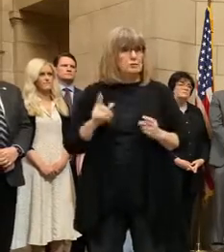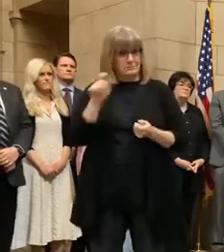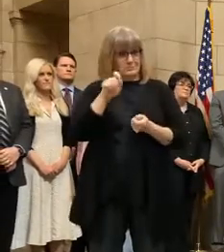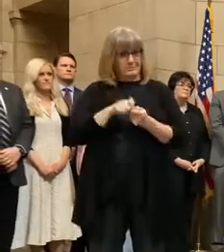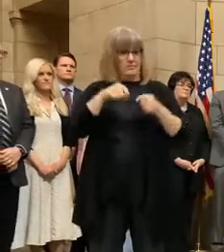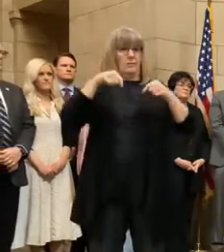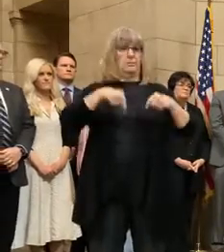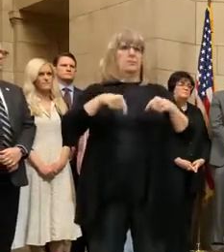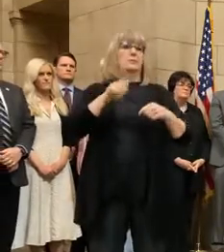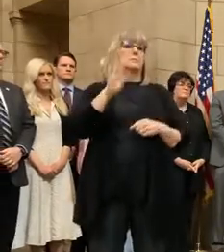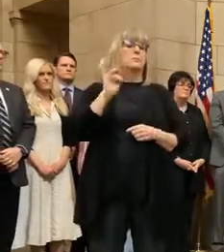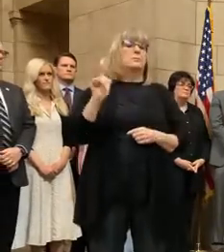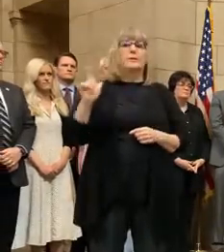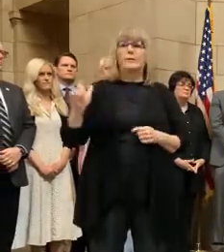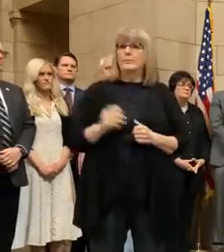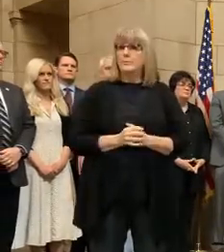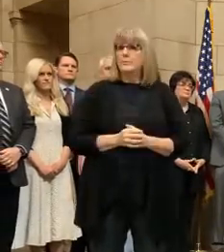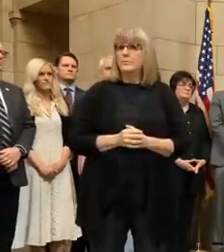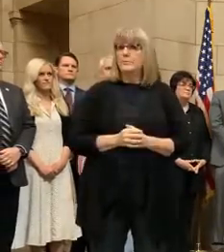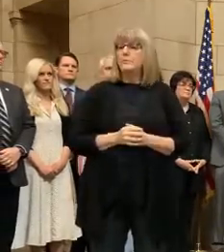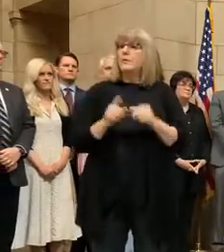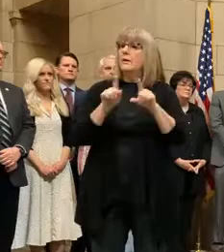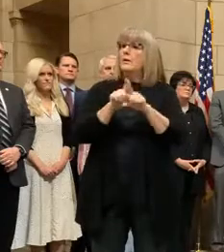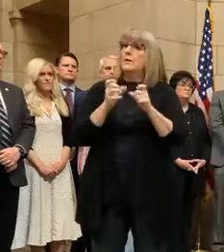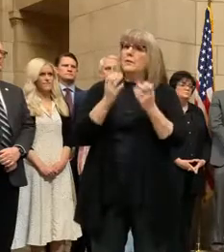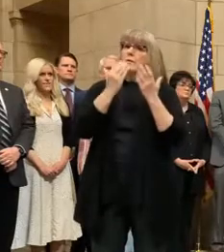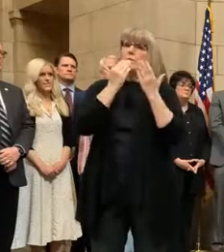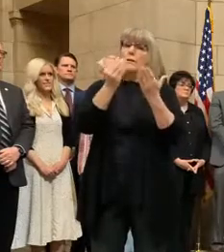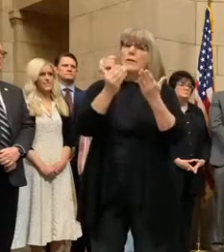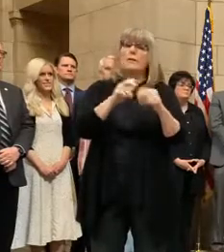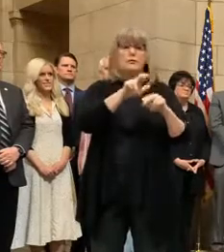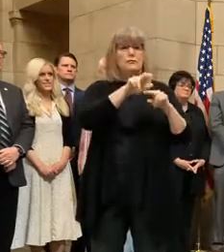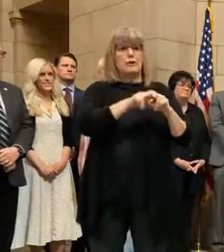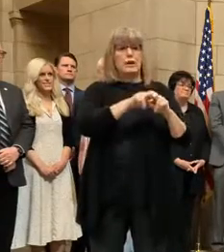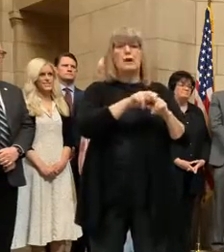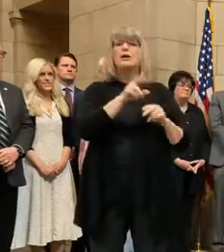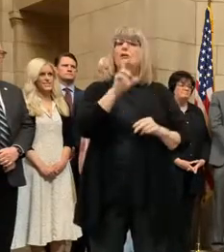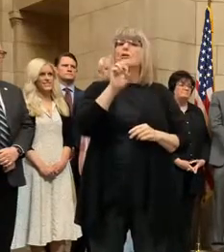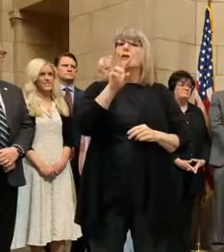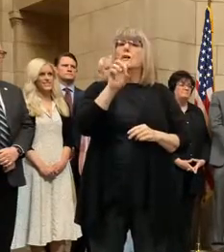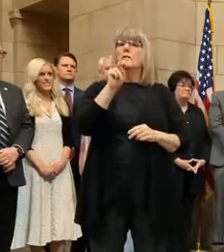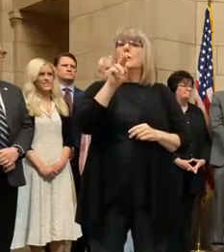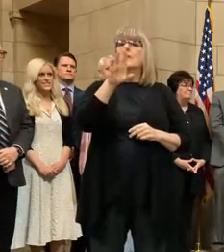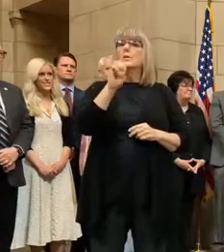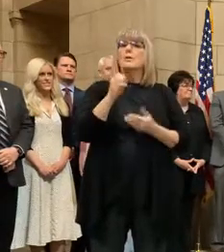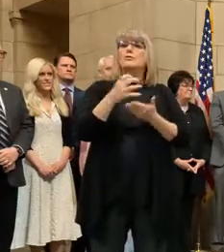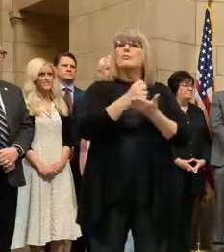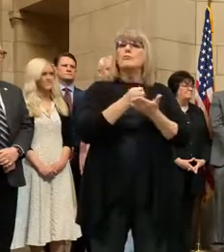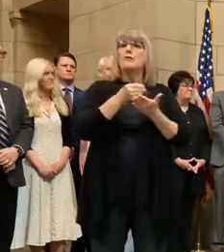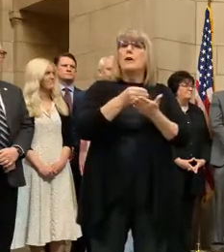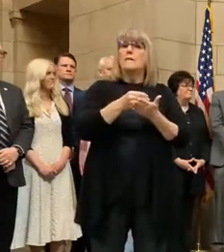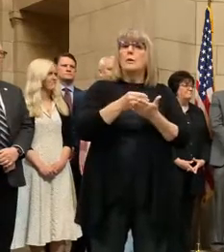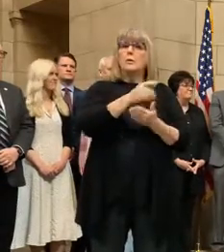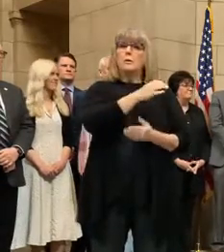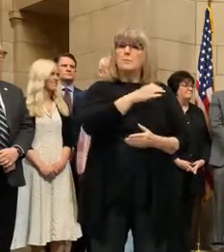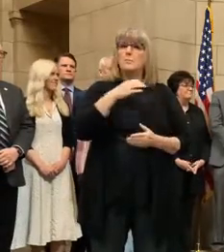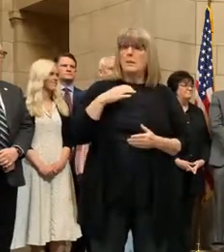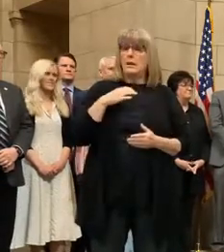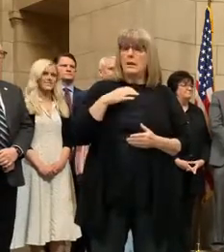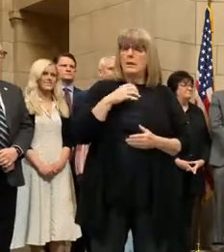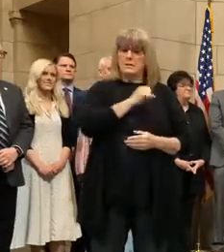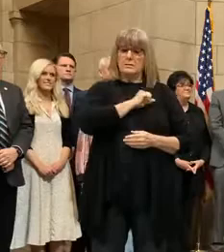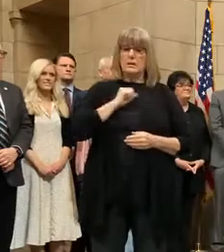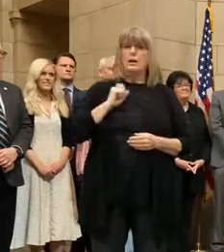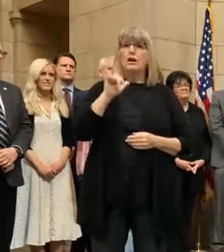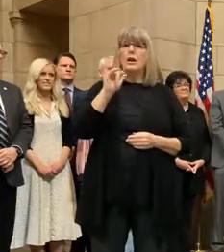bill. And then I also want to thank Chair of the Revenue Committee, Senator Lou Ann Linehan, for her great work,